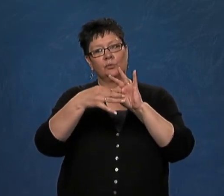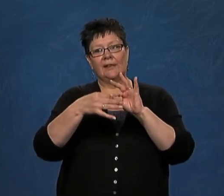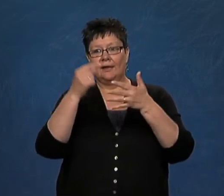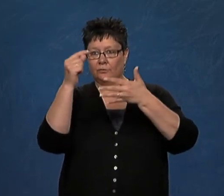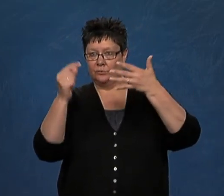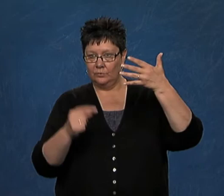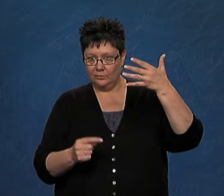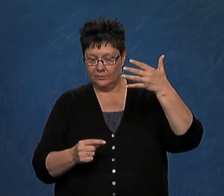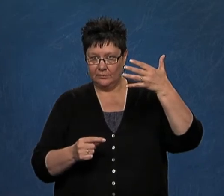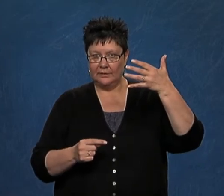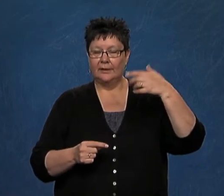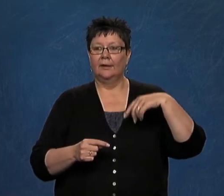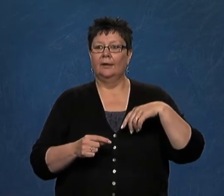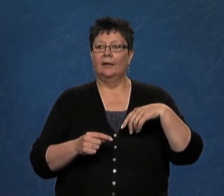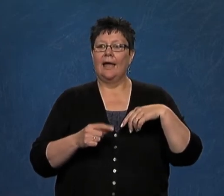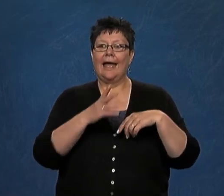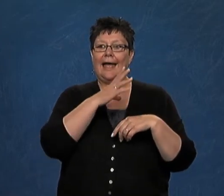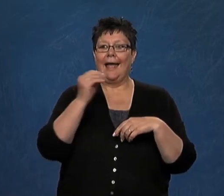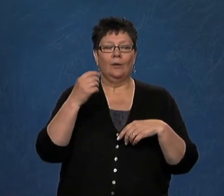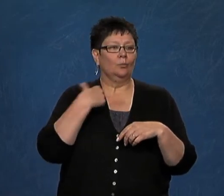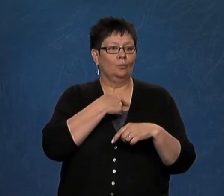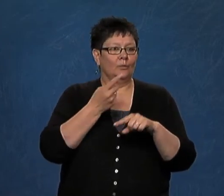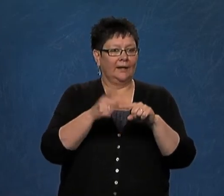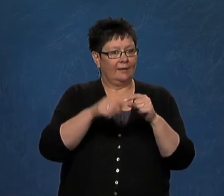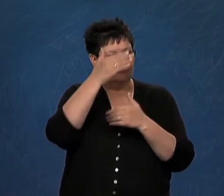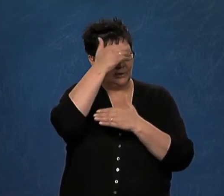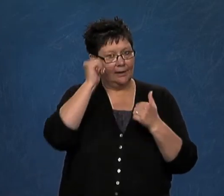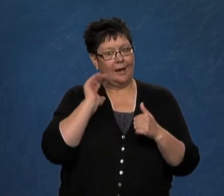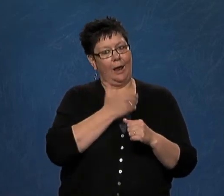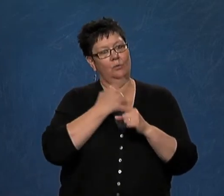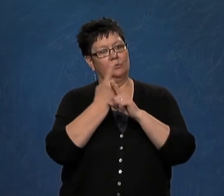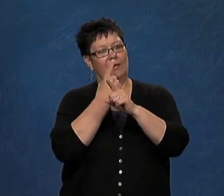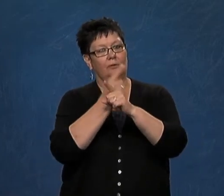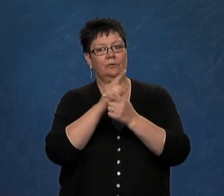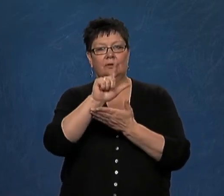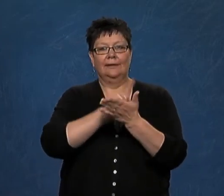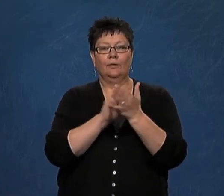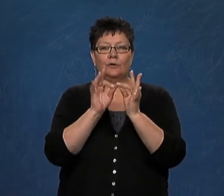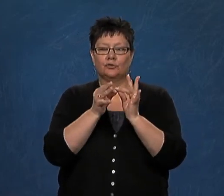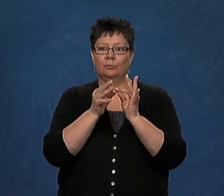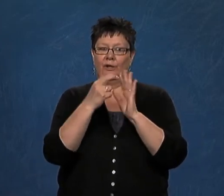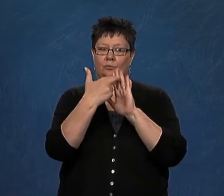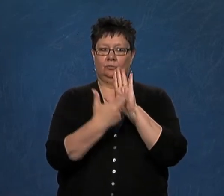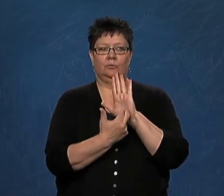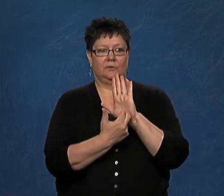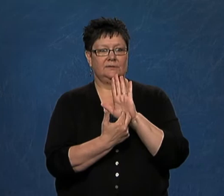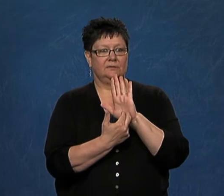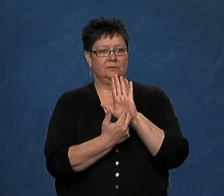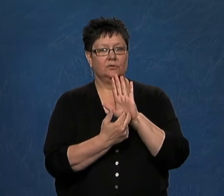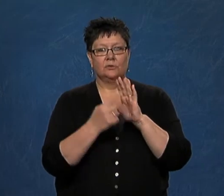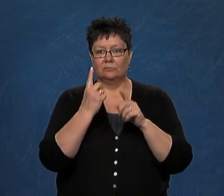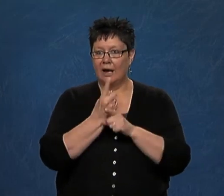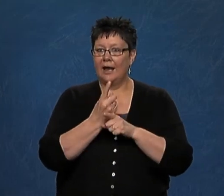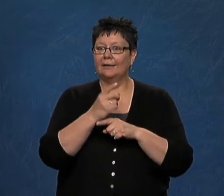So the standards should be related to those considerations. However, we can't forget